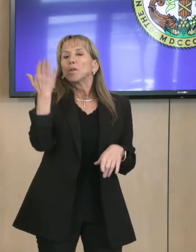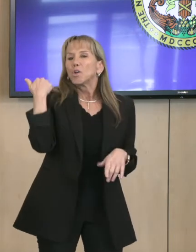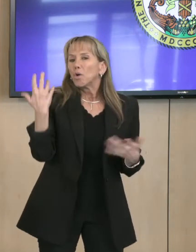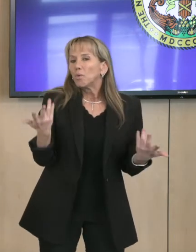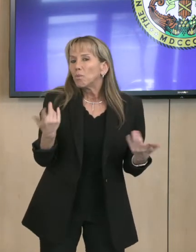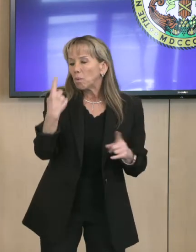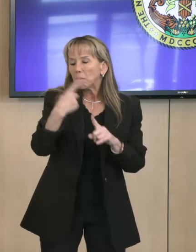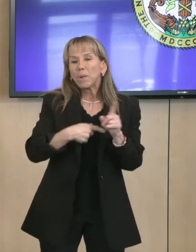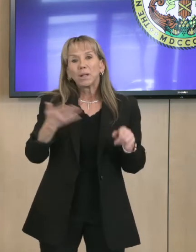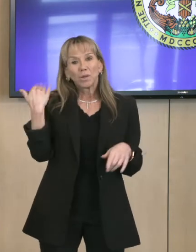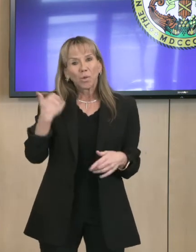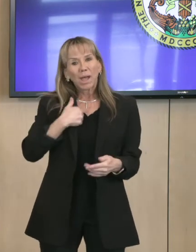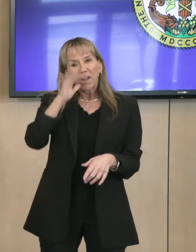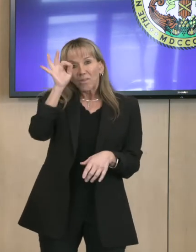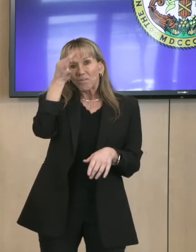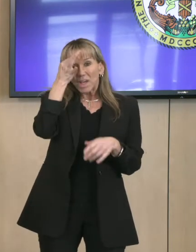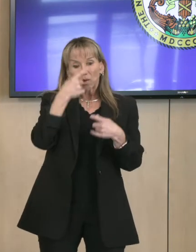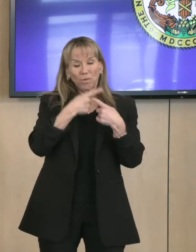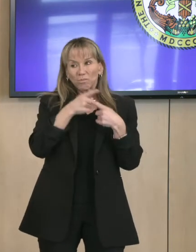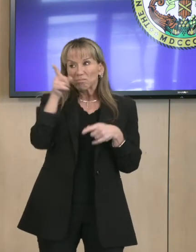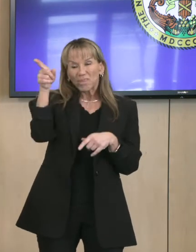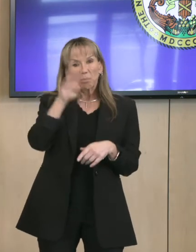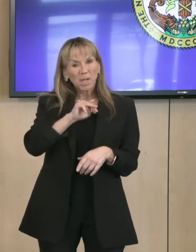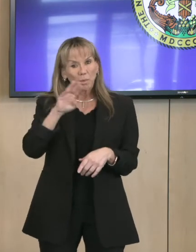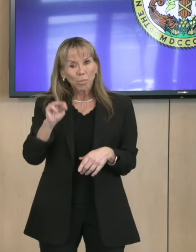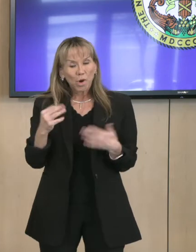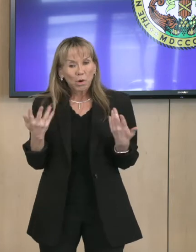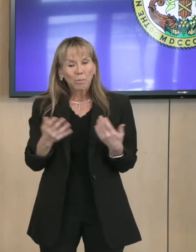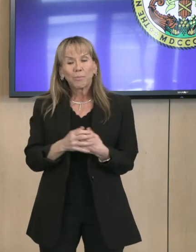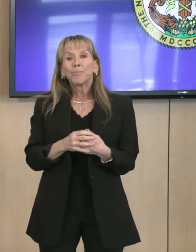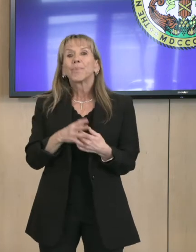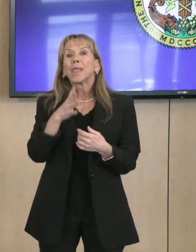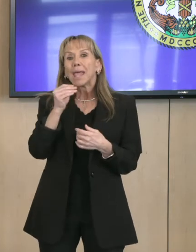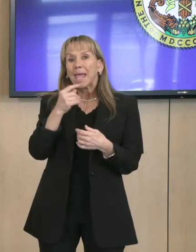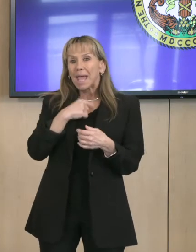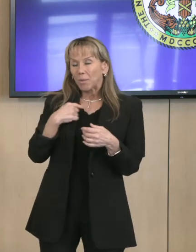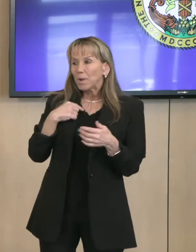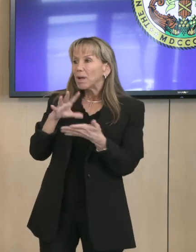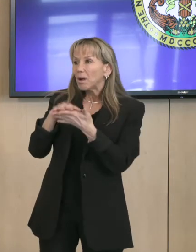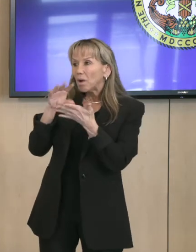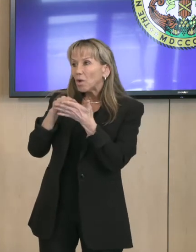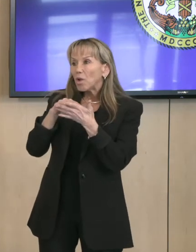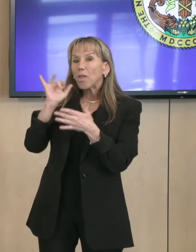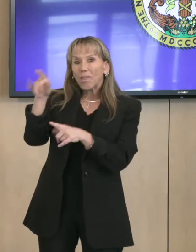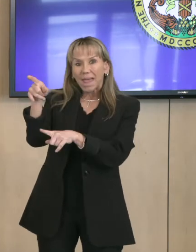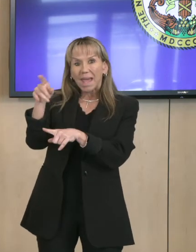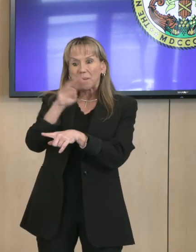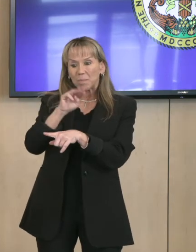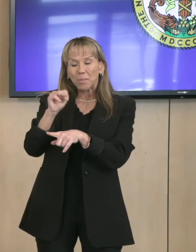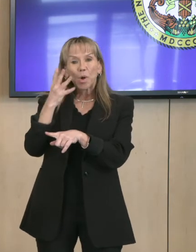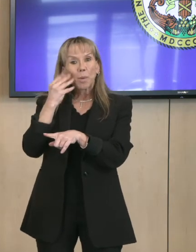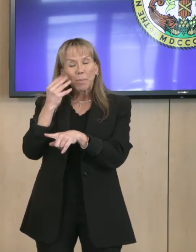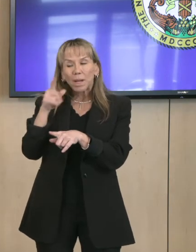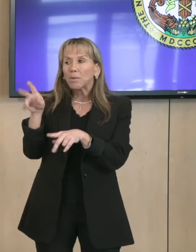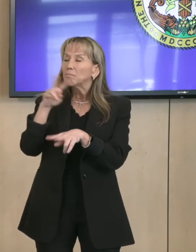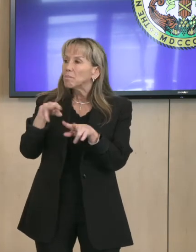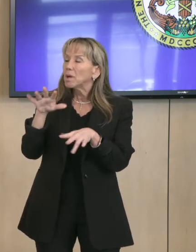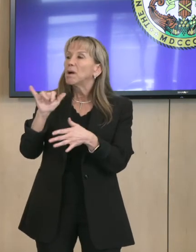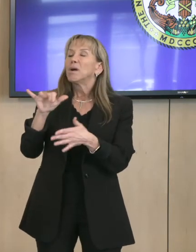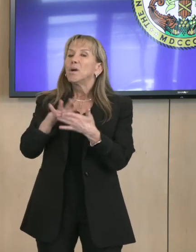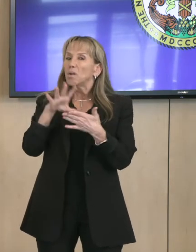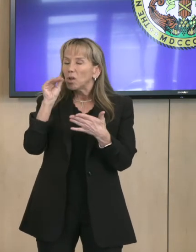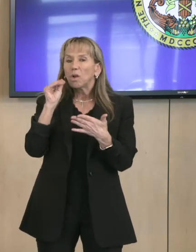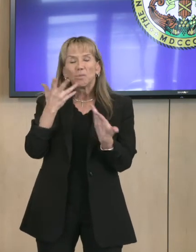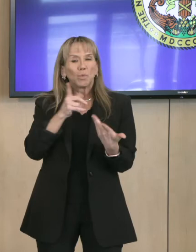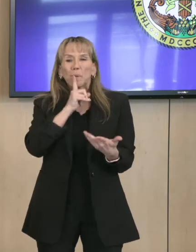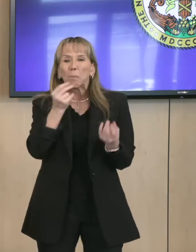quarantine here at Miramar? And one of the things that was learned from that experience was that it is safer